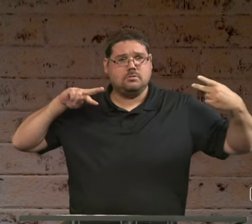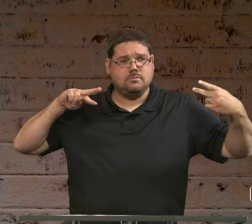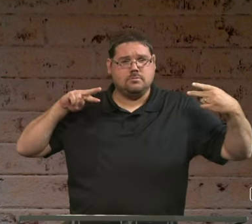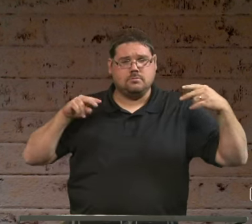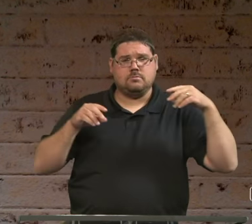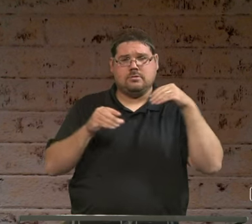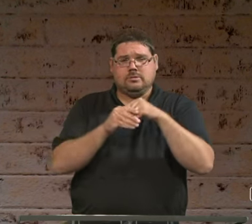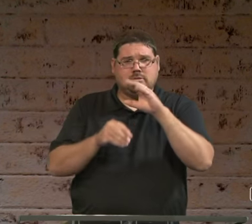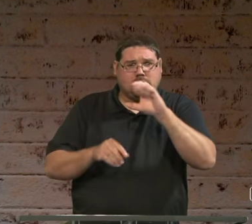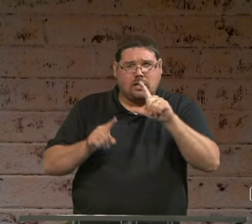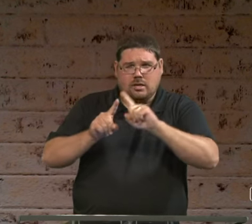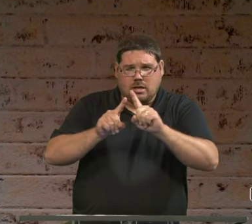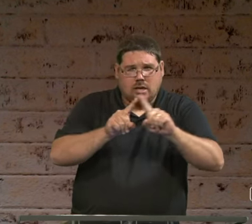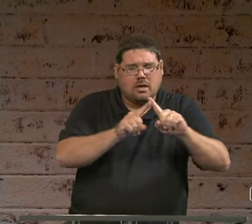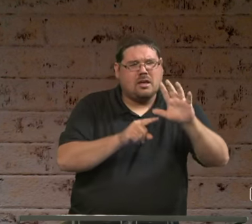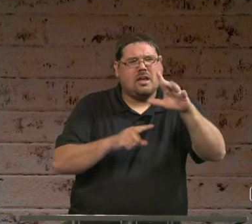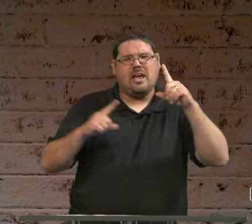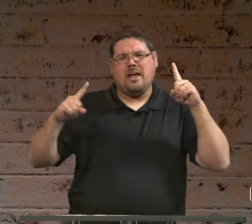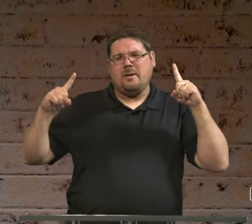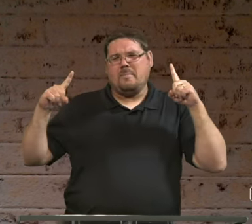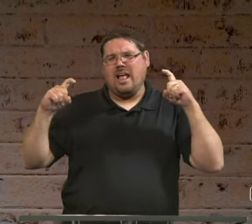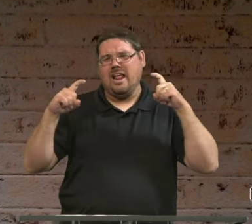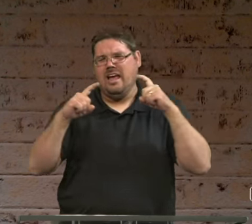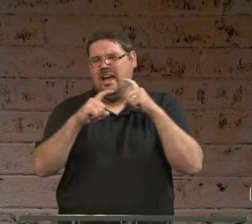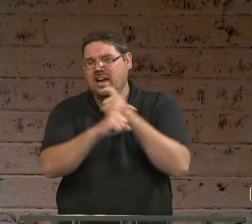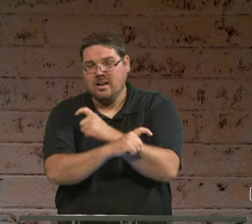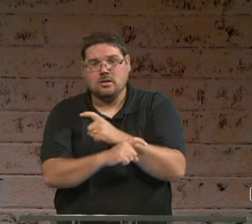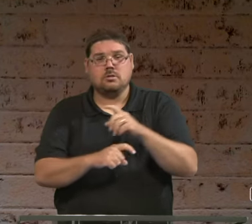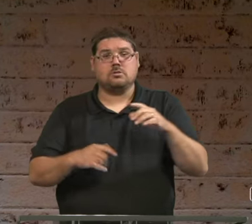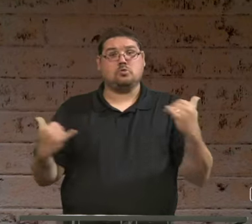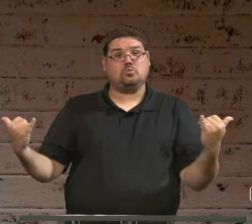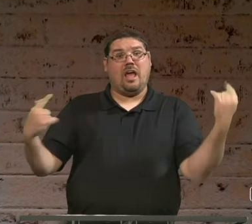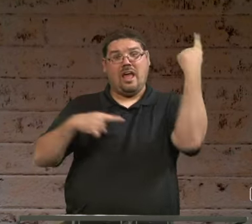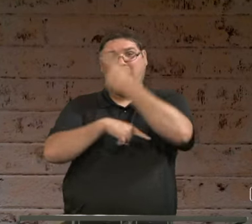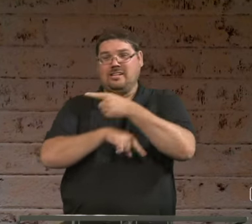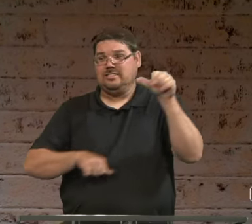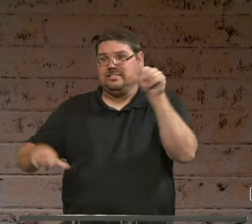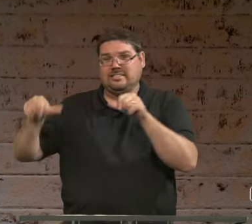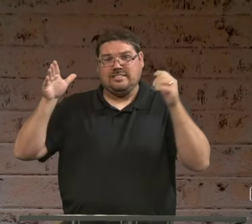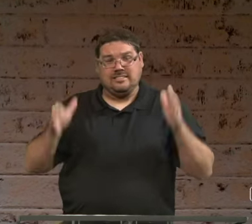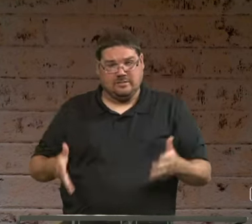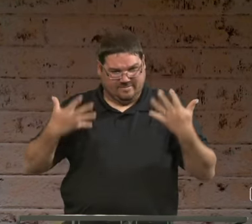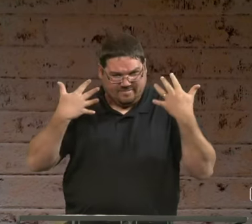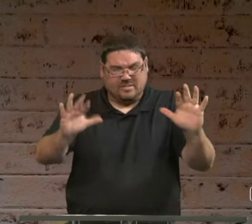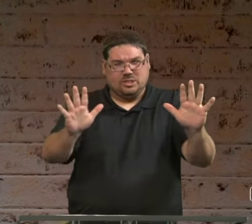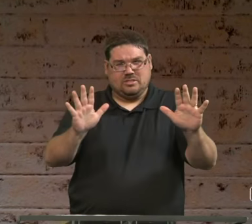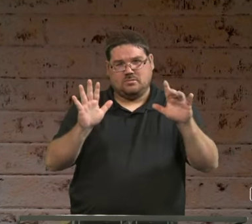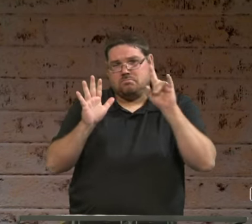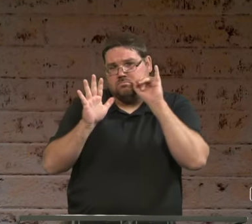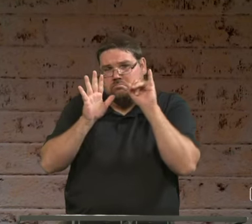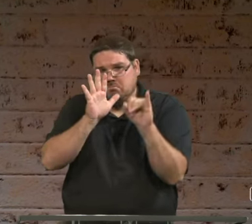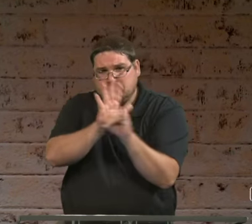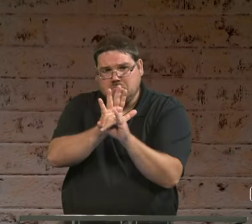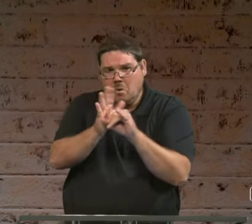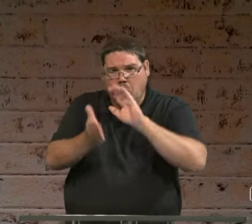You know how DNA works? All these different complex things that form our DNA. Scientists